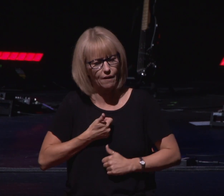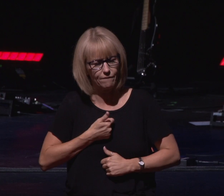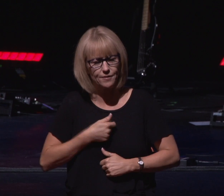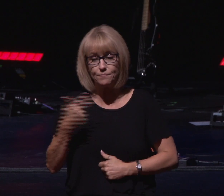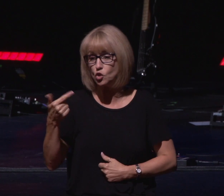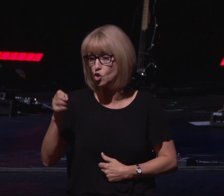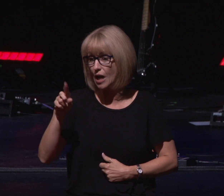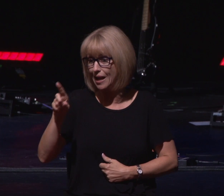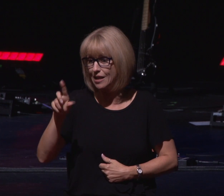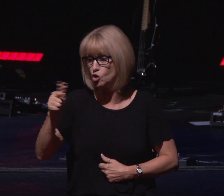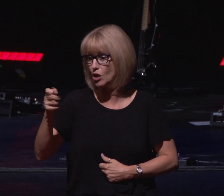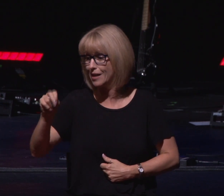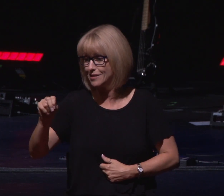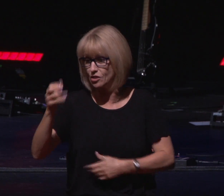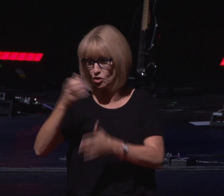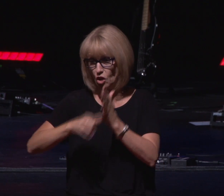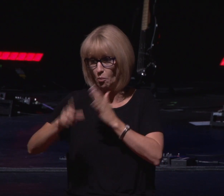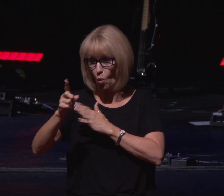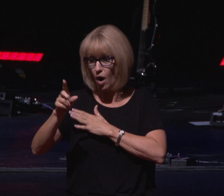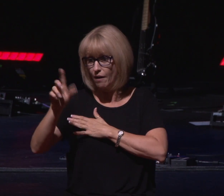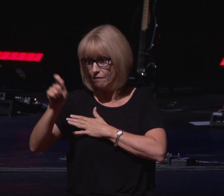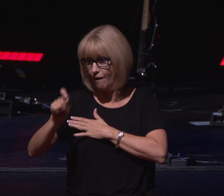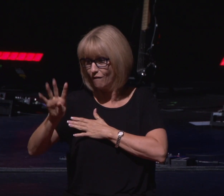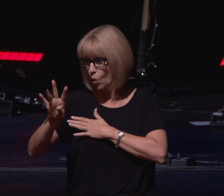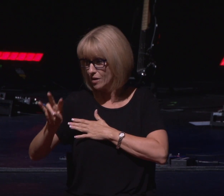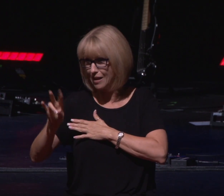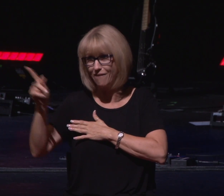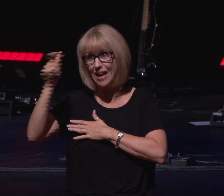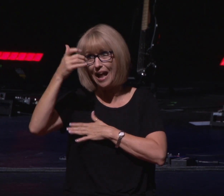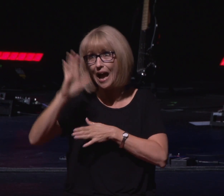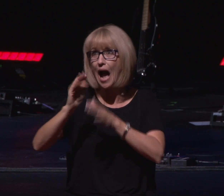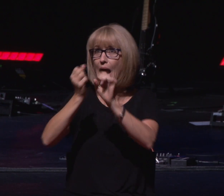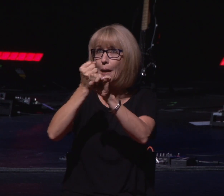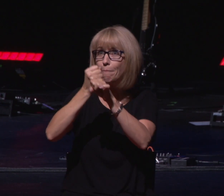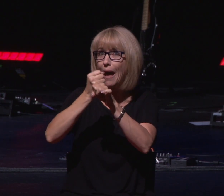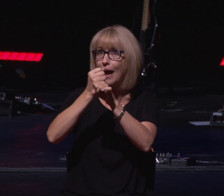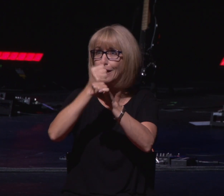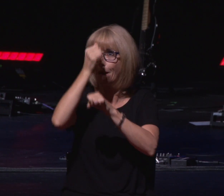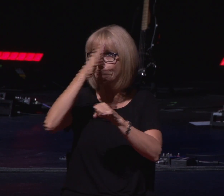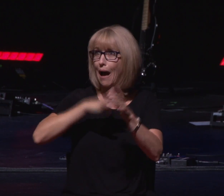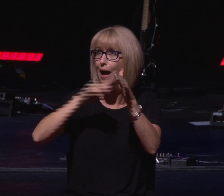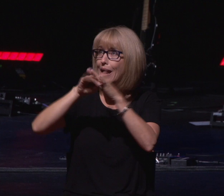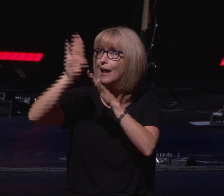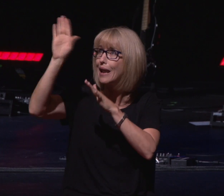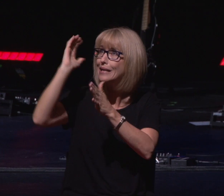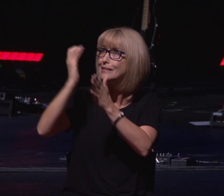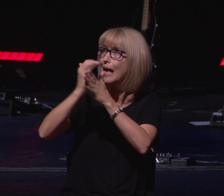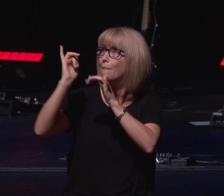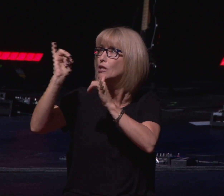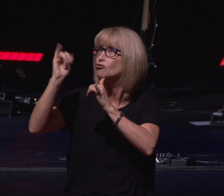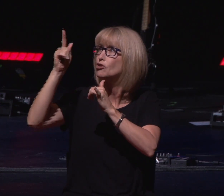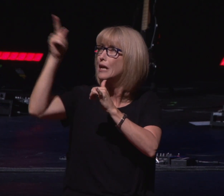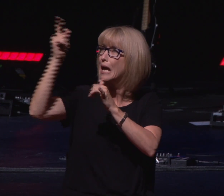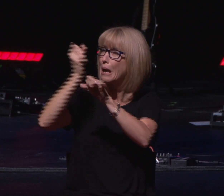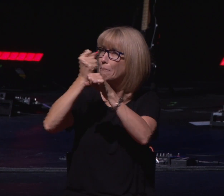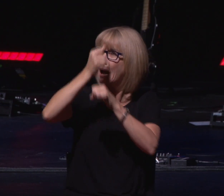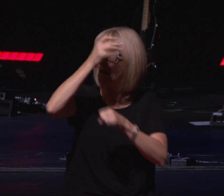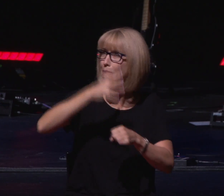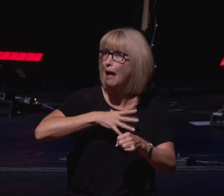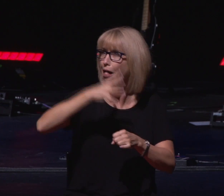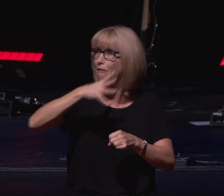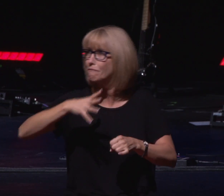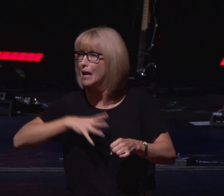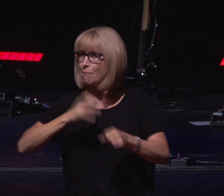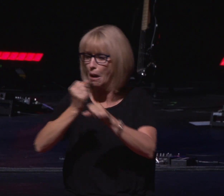God created man in his own image. In the image of God, he created him, male and female. He created them.